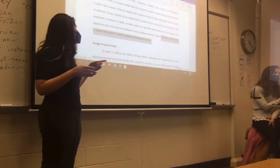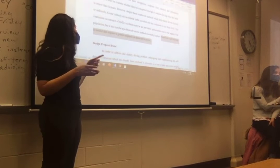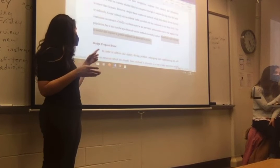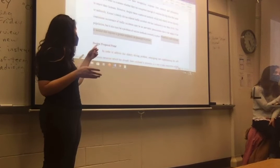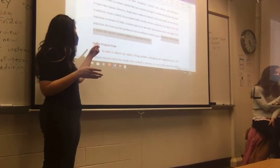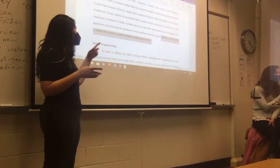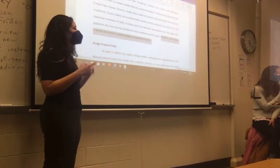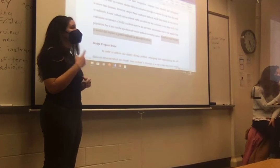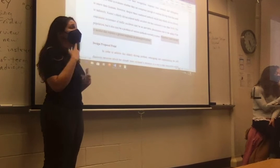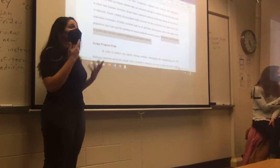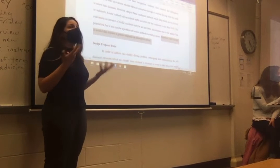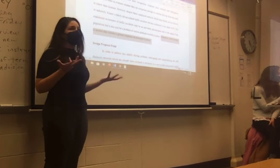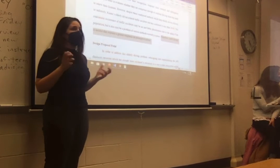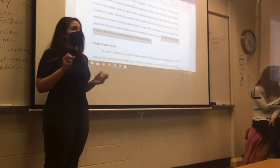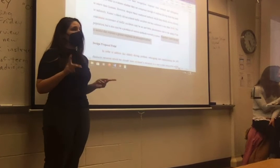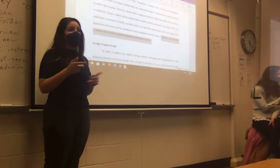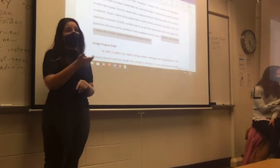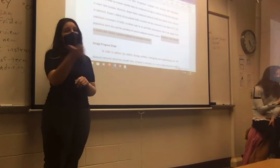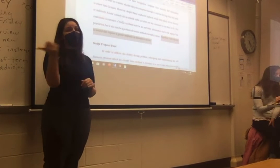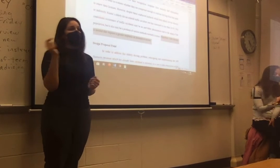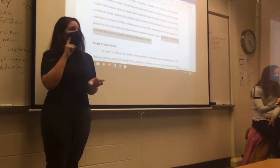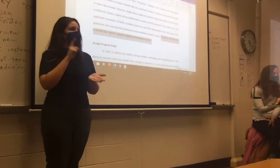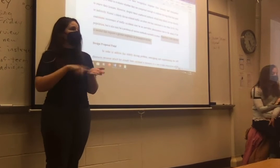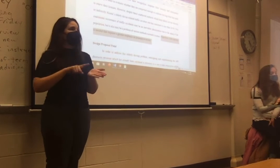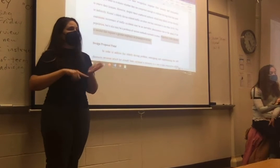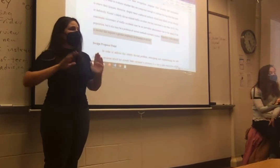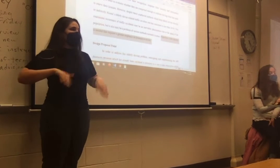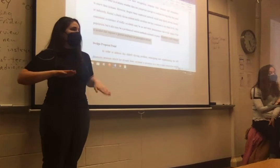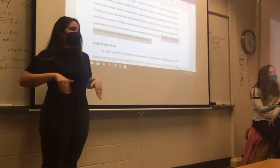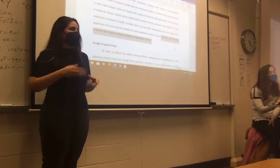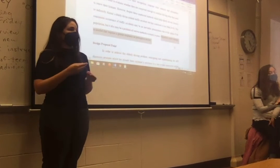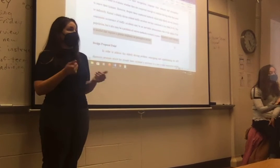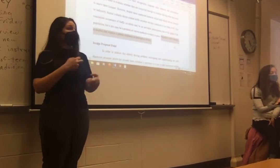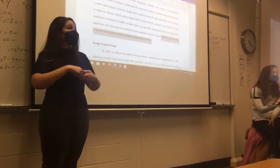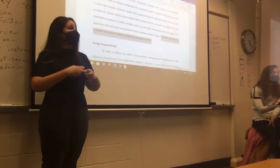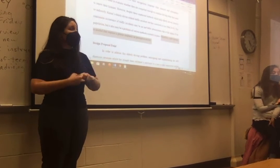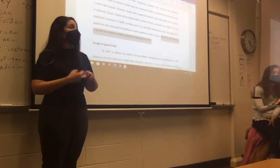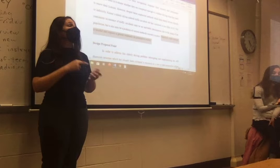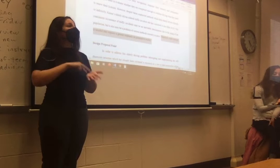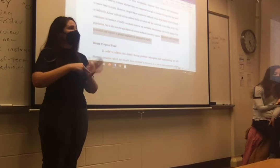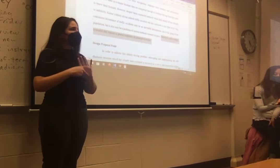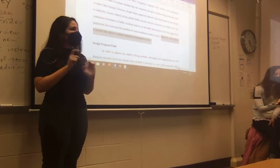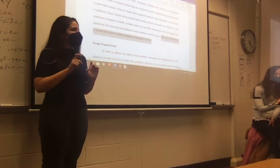previous research didn't solve the problem completely, so we need a new strategy, right?